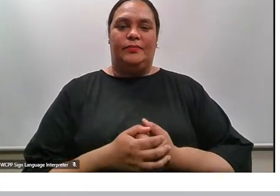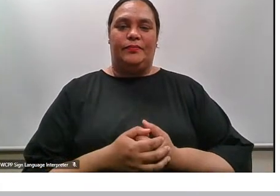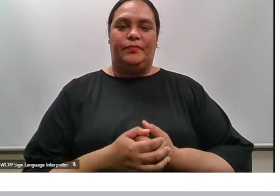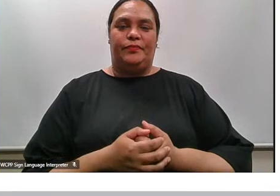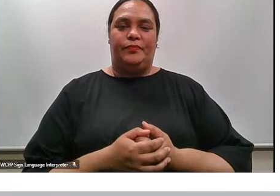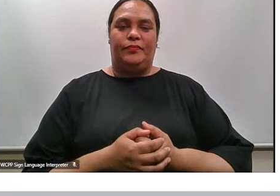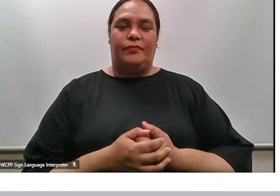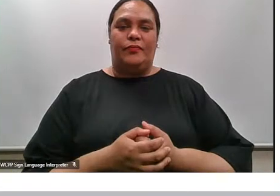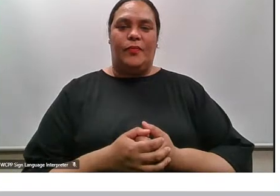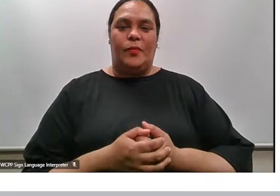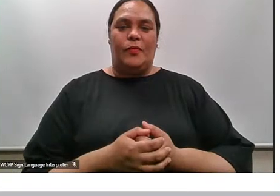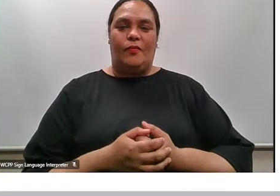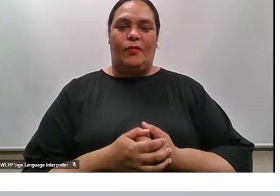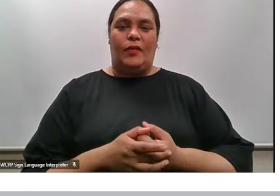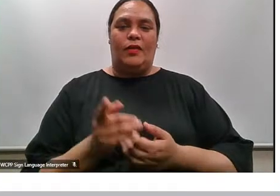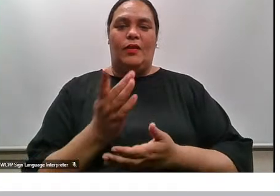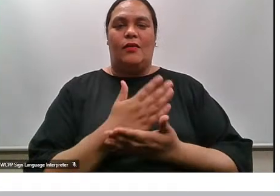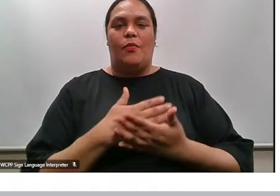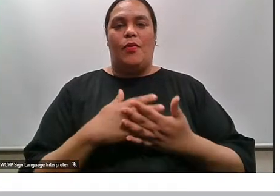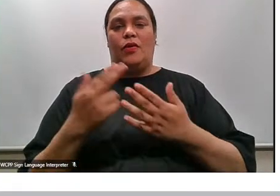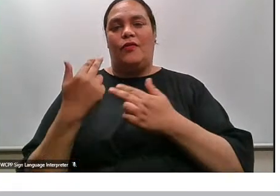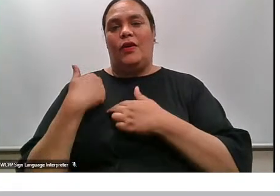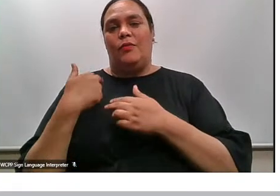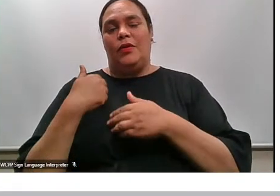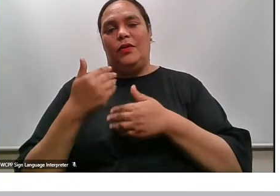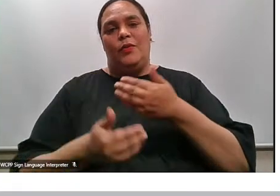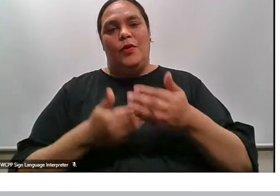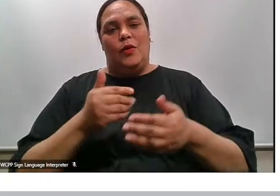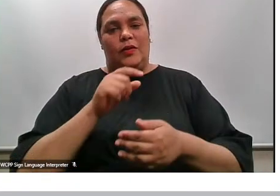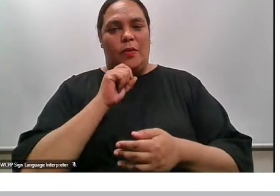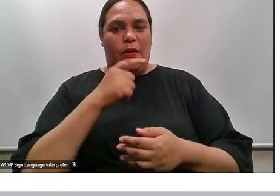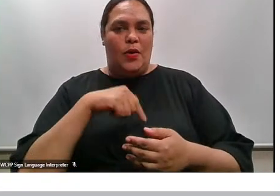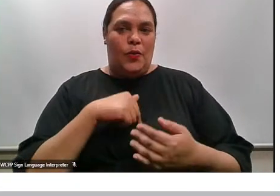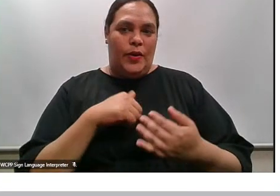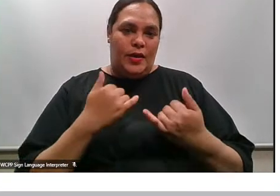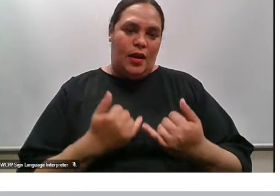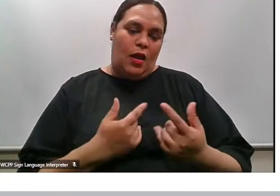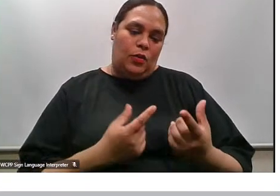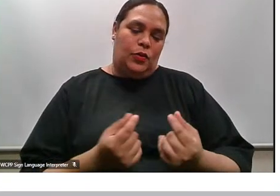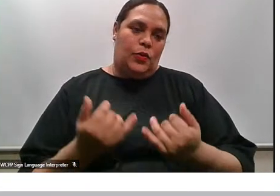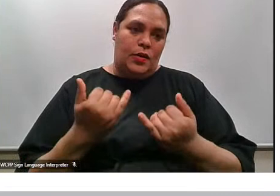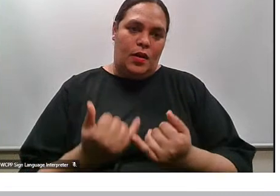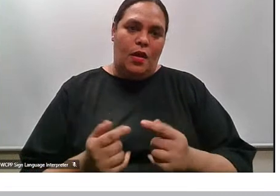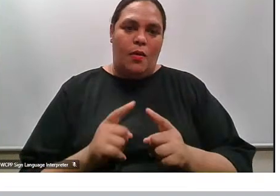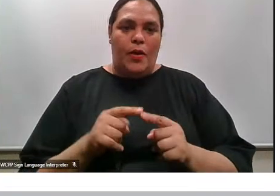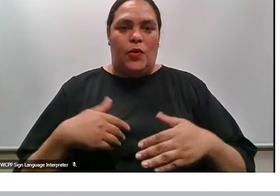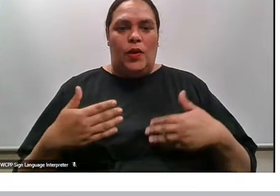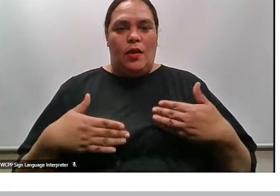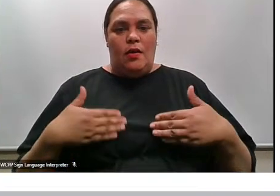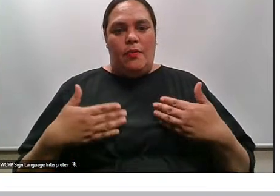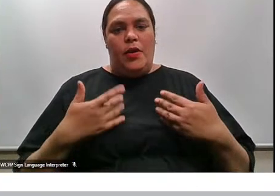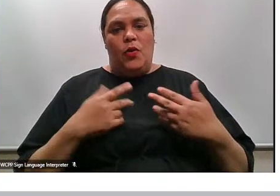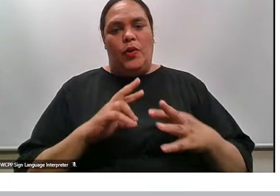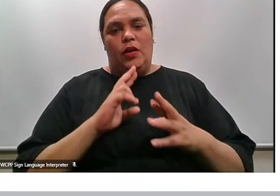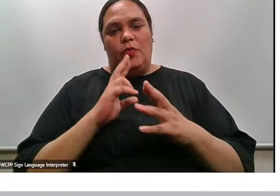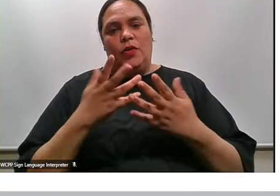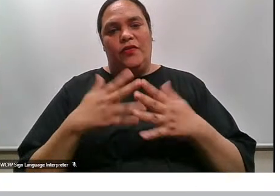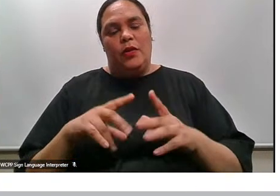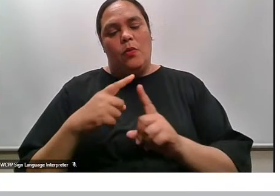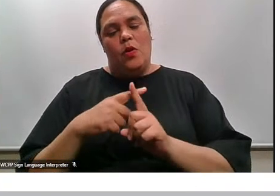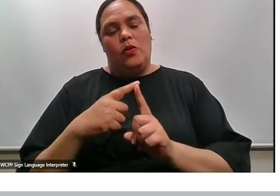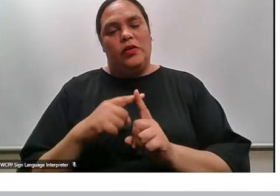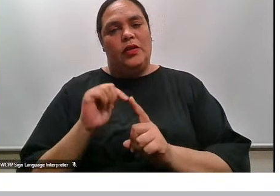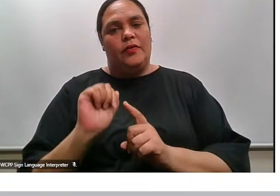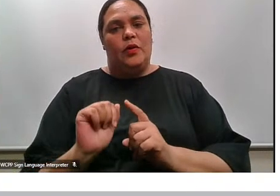part of the accountability process that we are conducting. We are pleased that we have responded positively together